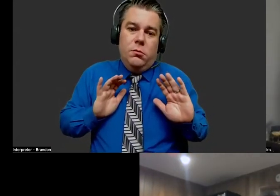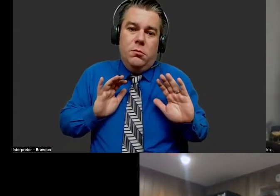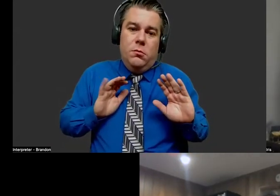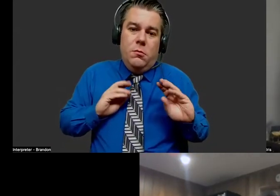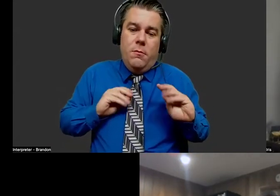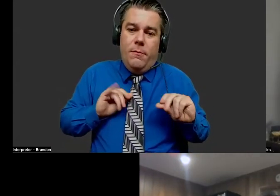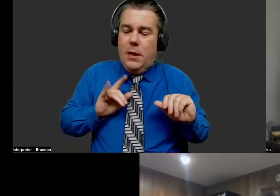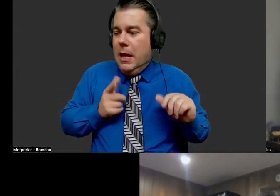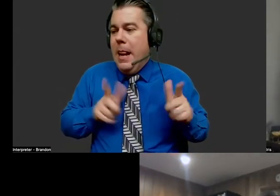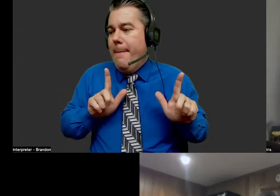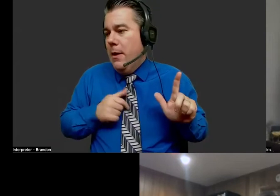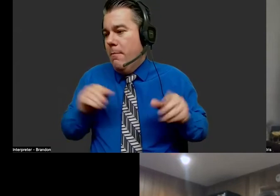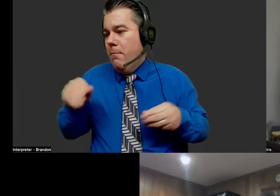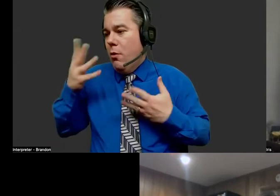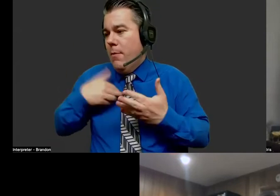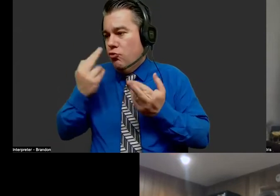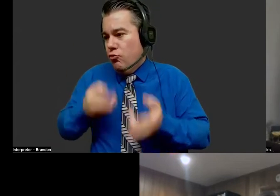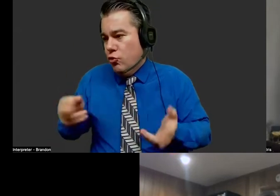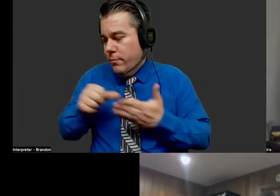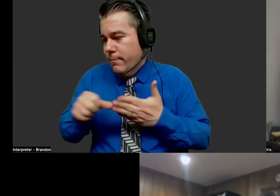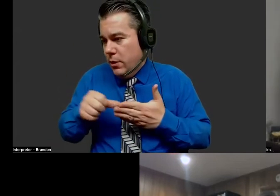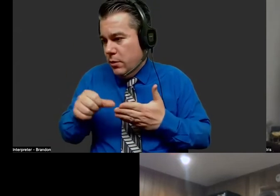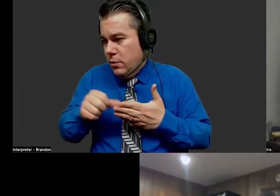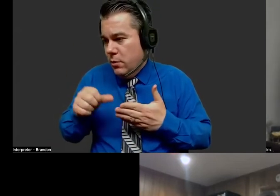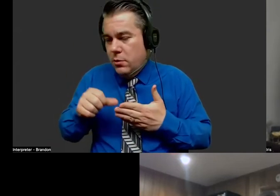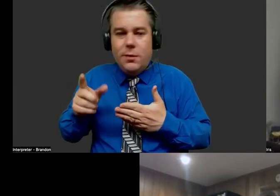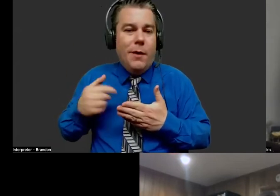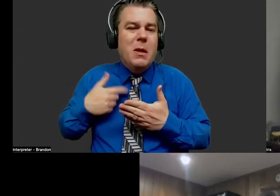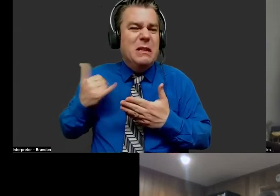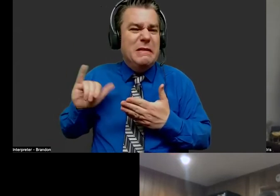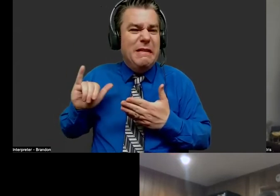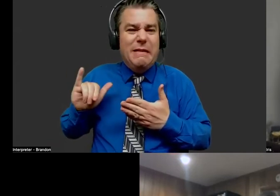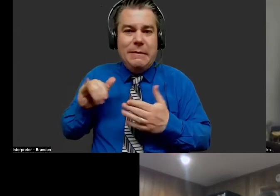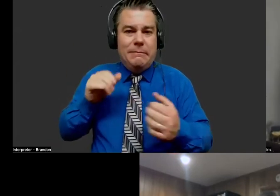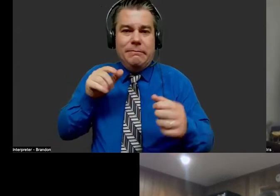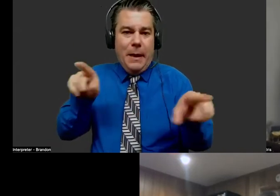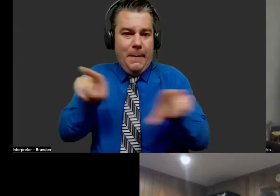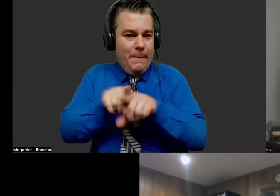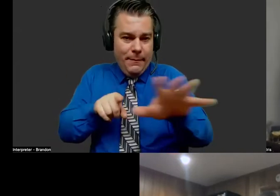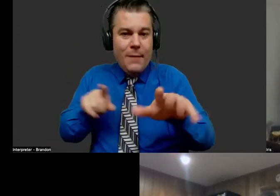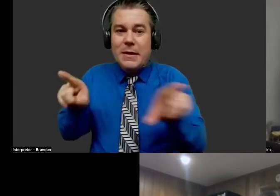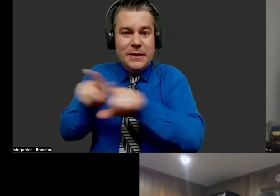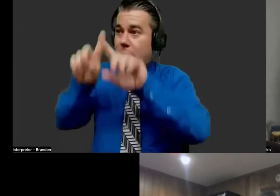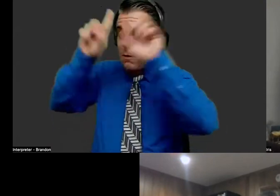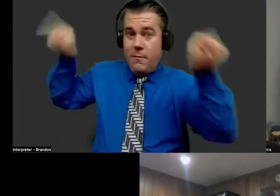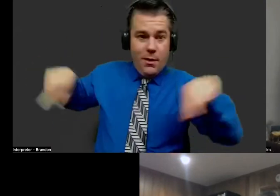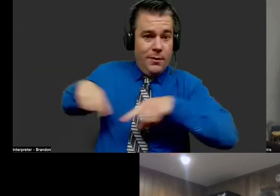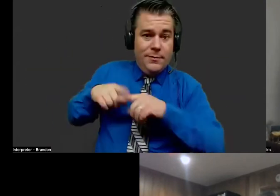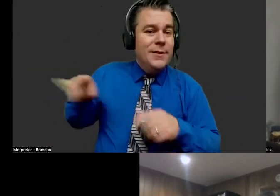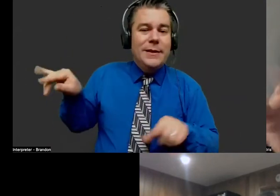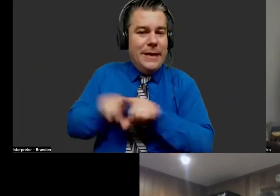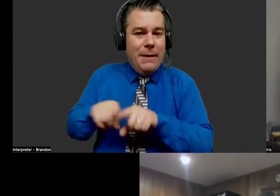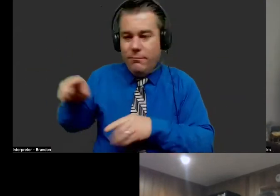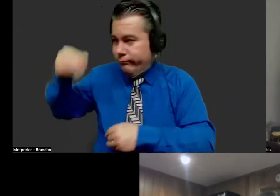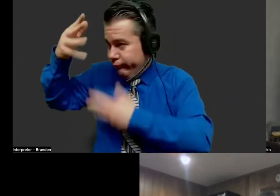But let me pull up my resource page here, which is, I am still in the same place, guys. All this info is here for you. Okay,